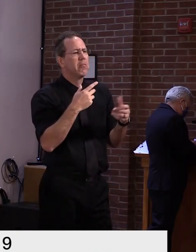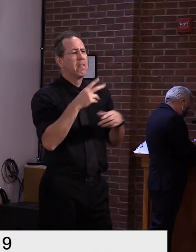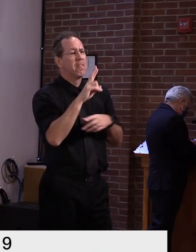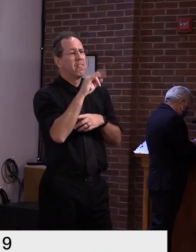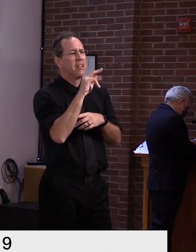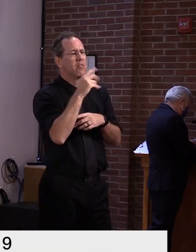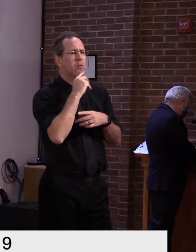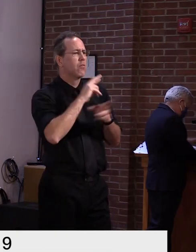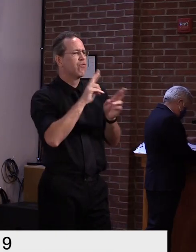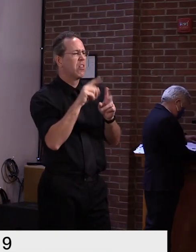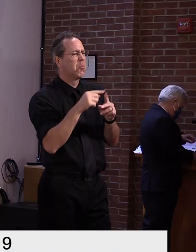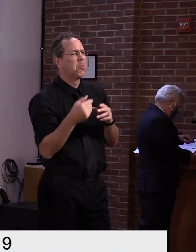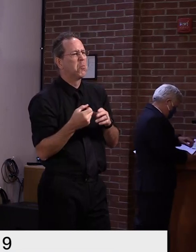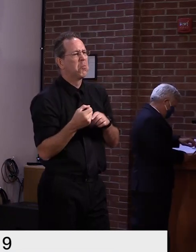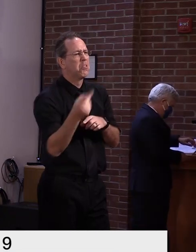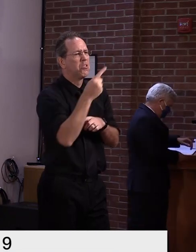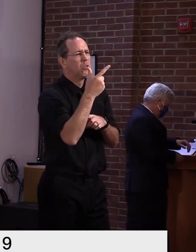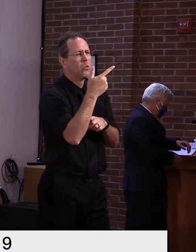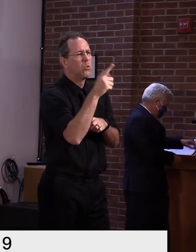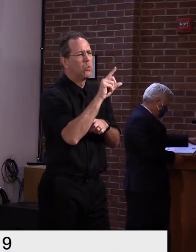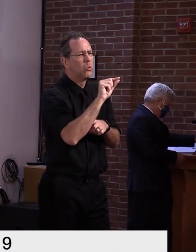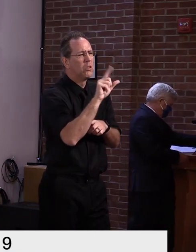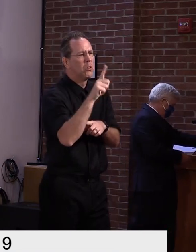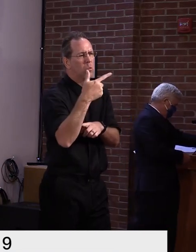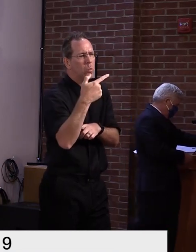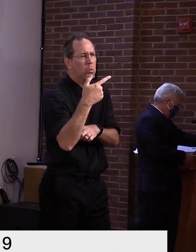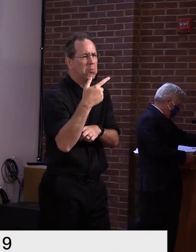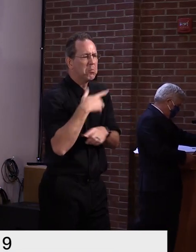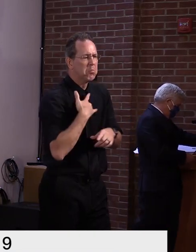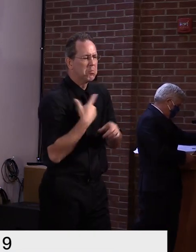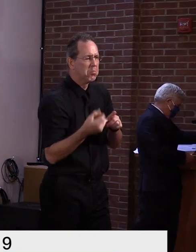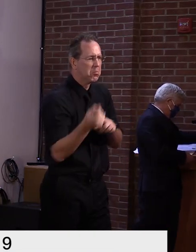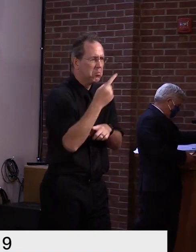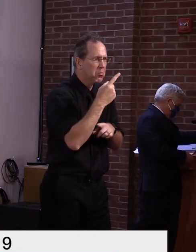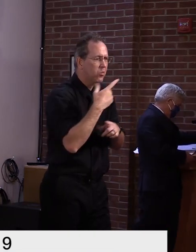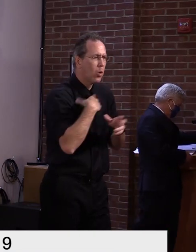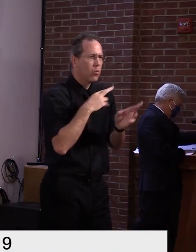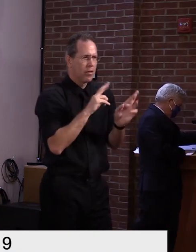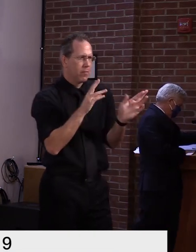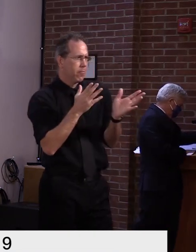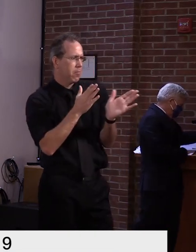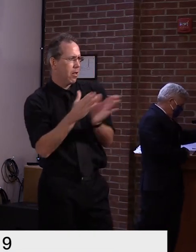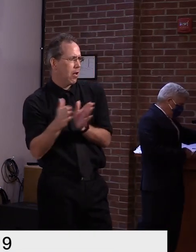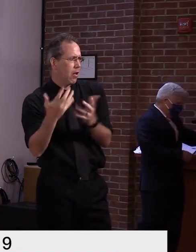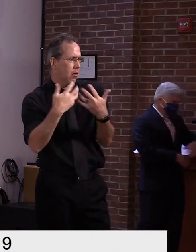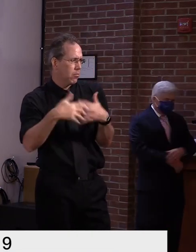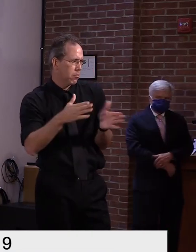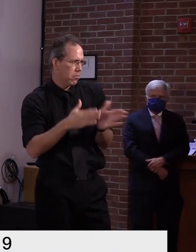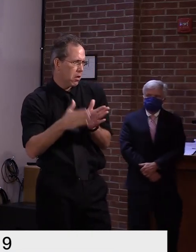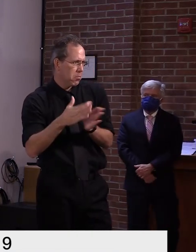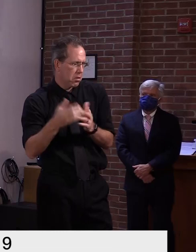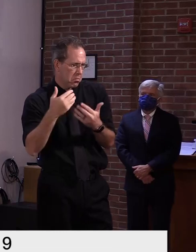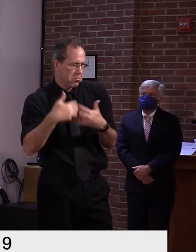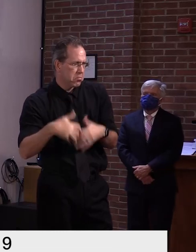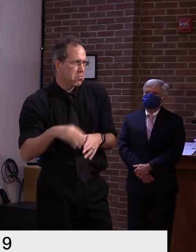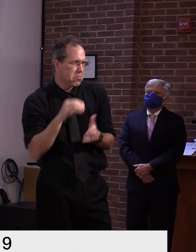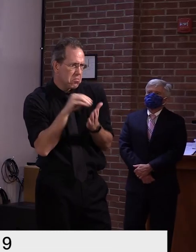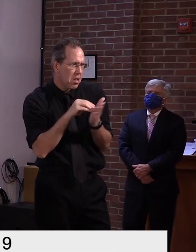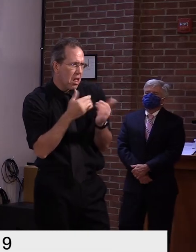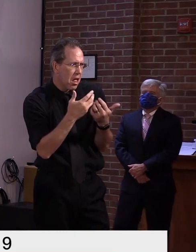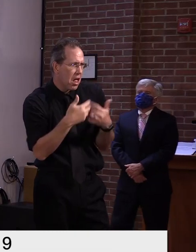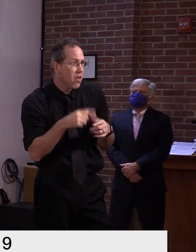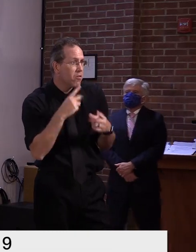it. The health department is taking the lead on this. And Dr. Levine can give more details.